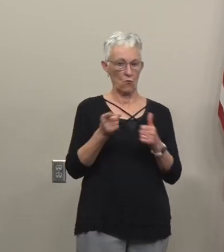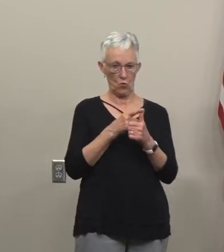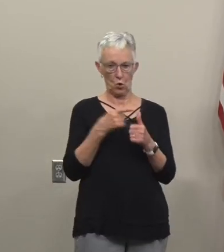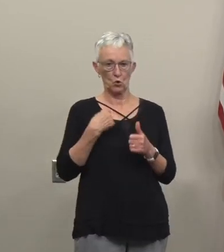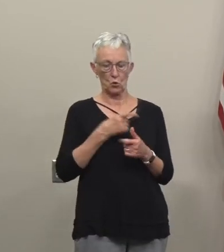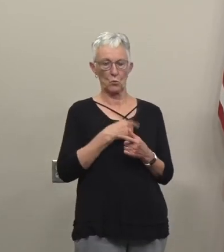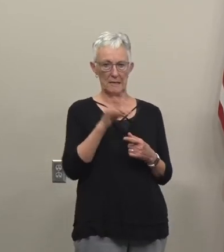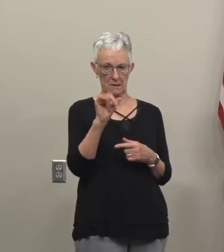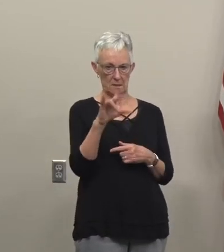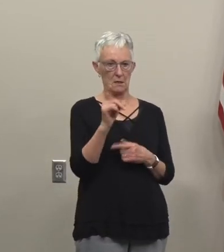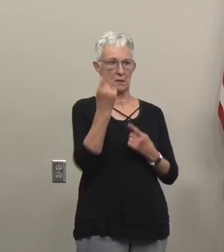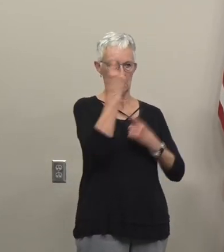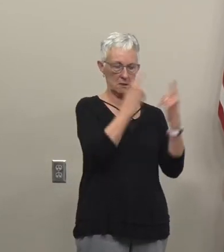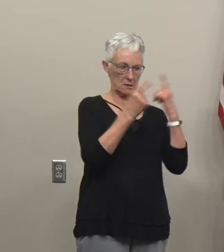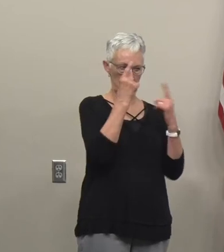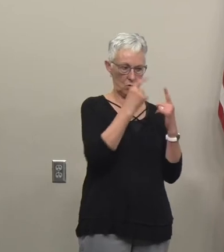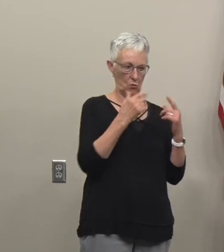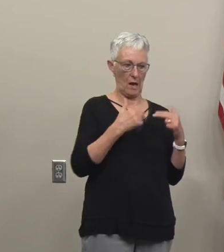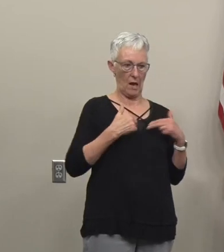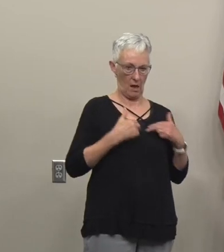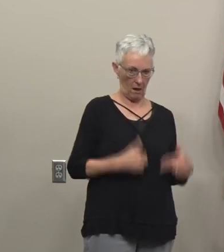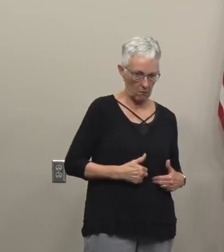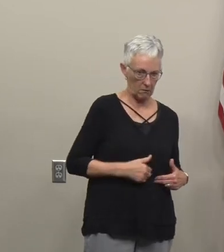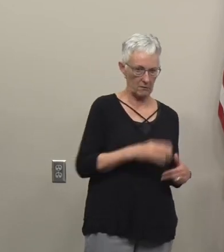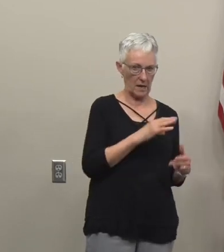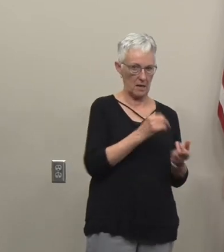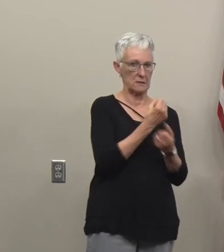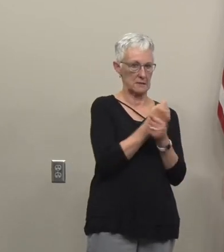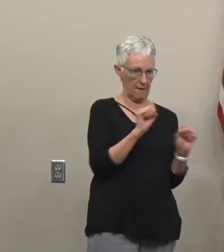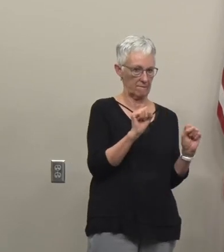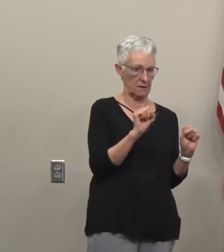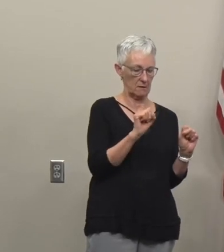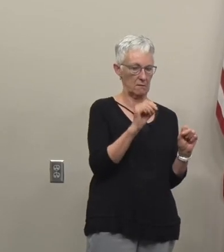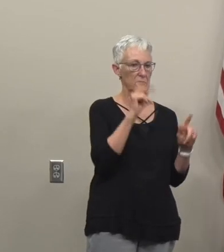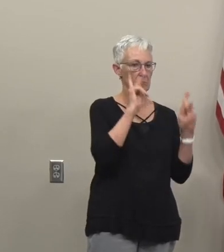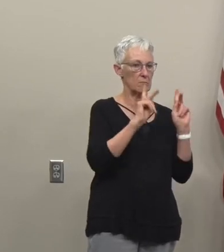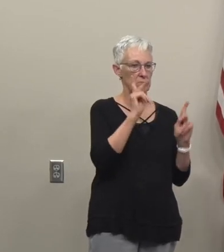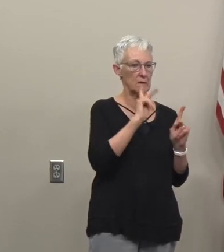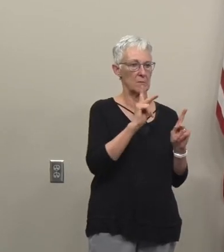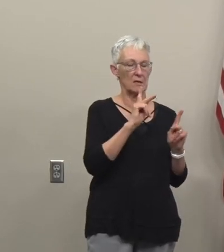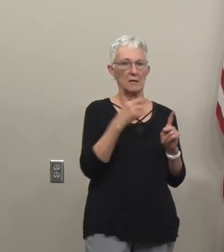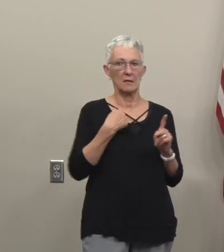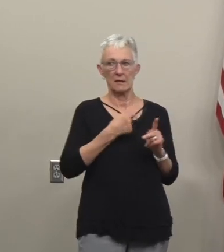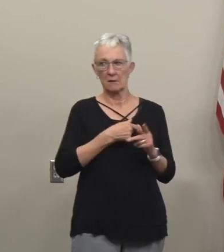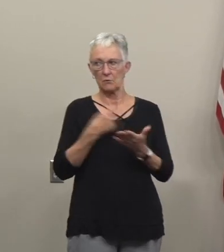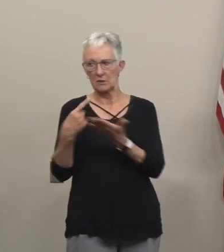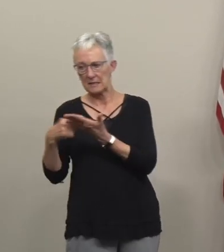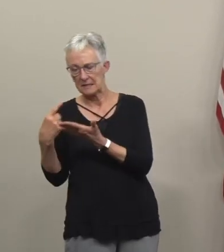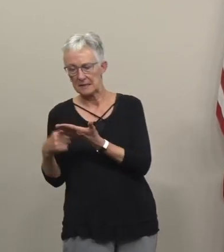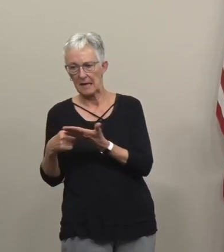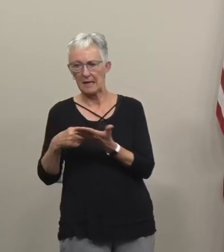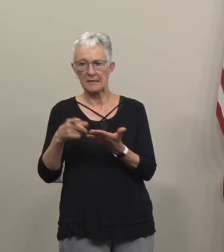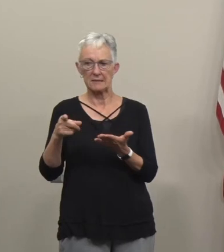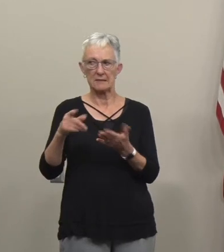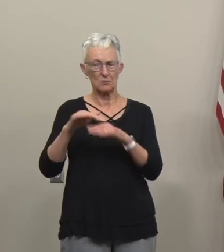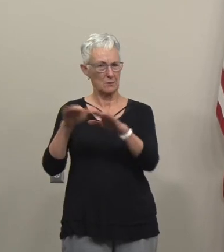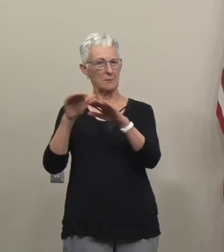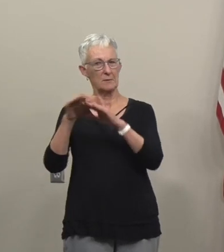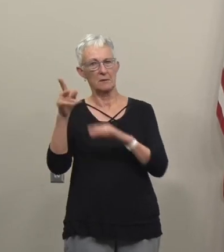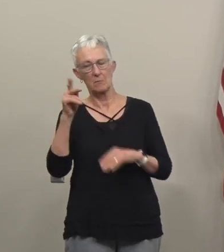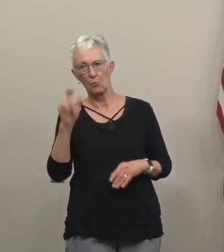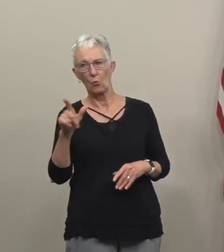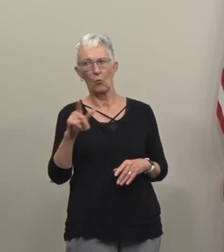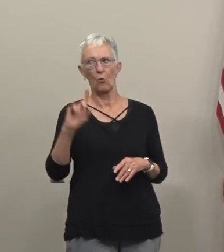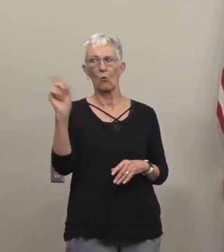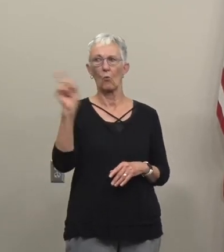and foremost, and discussions with our health department about an outdoor activity like this, looking at